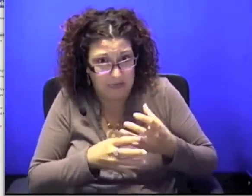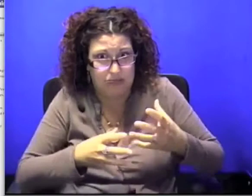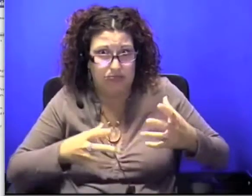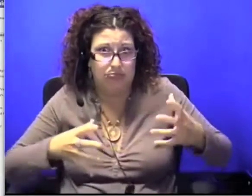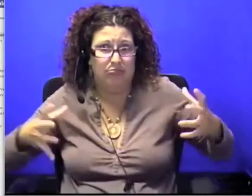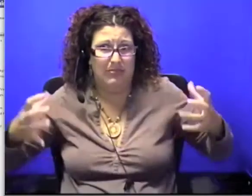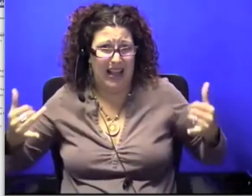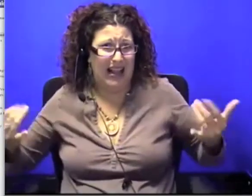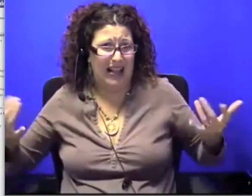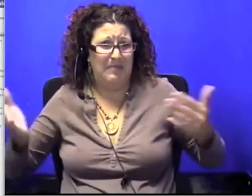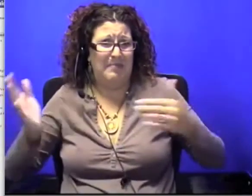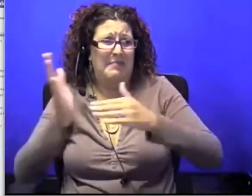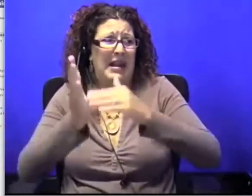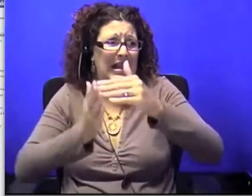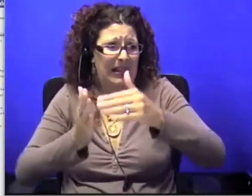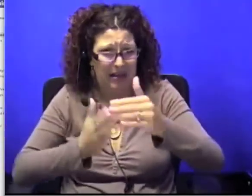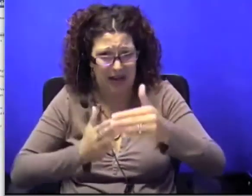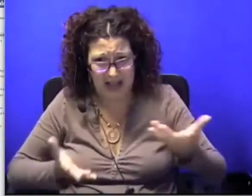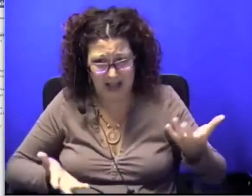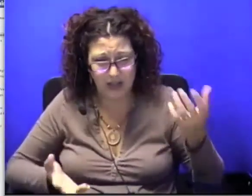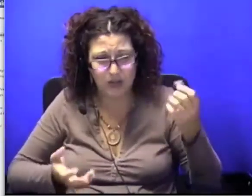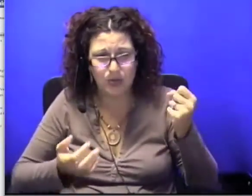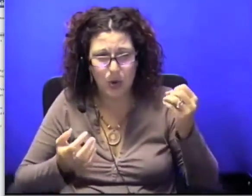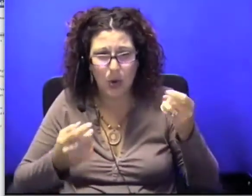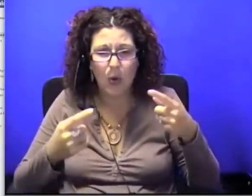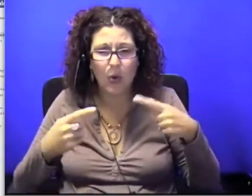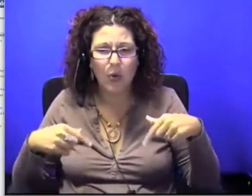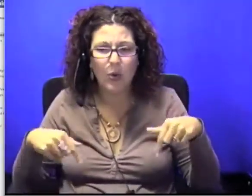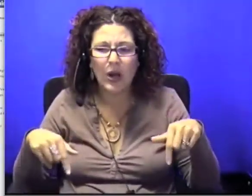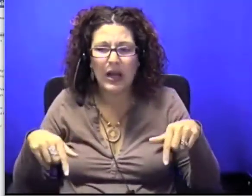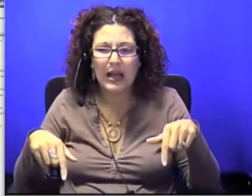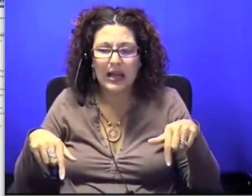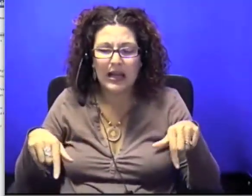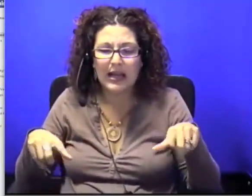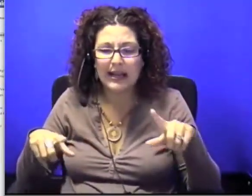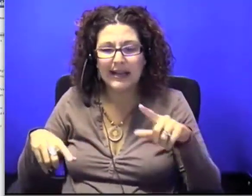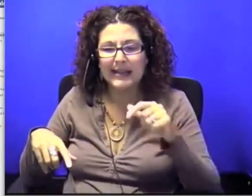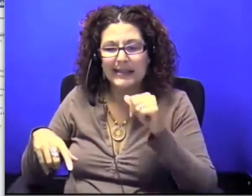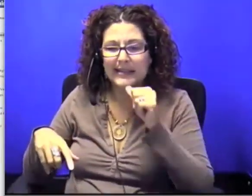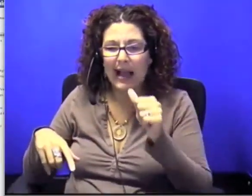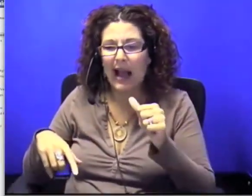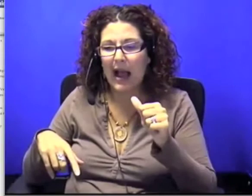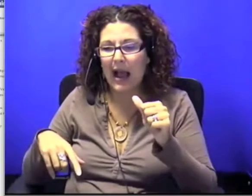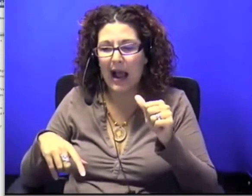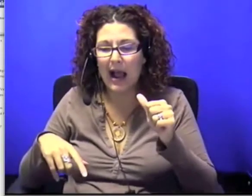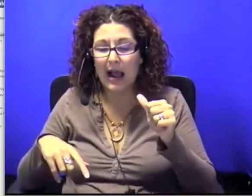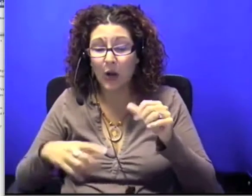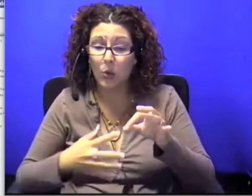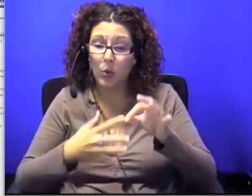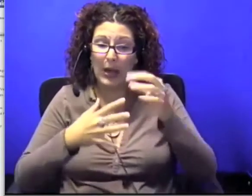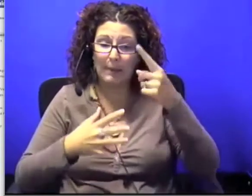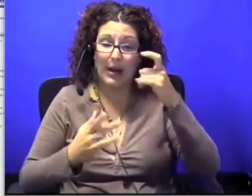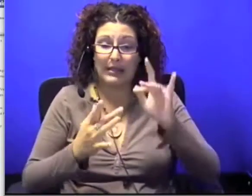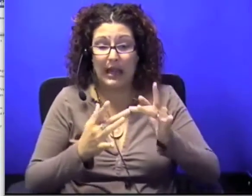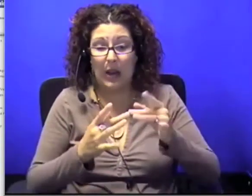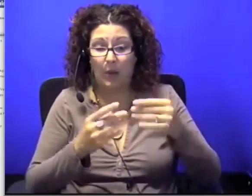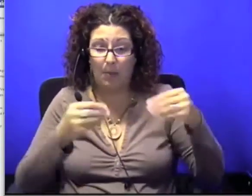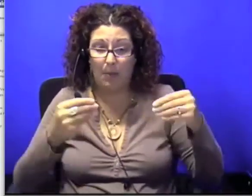to have that huge upside potential. So I just want everyone to know that it isn't unique just because it's network marketing. It is unique in